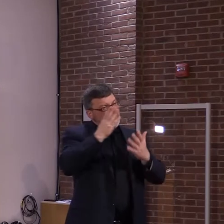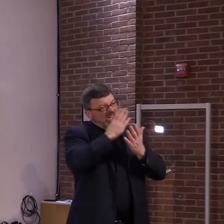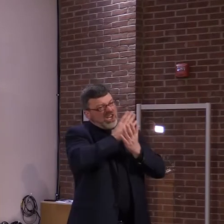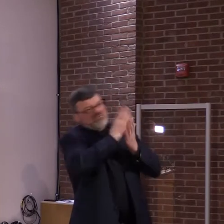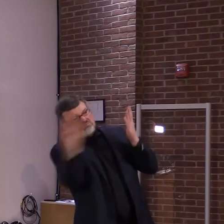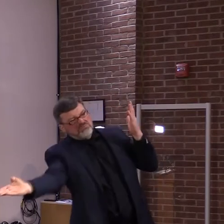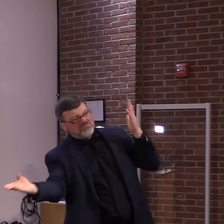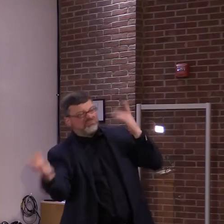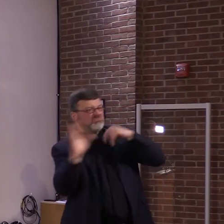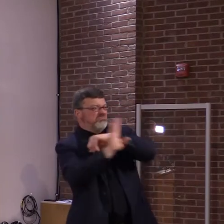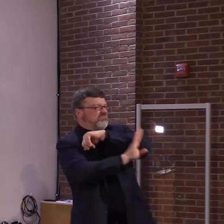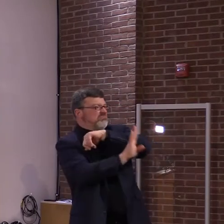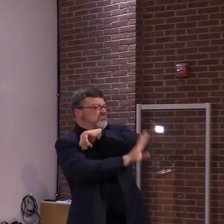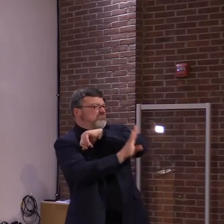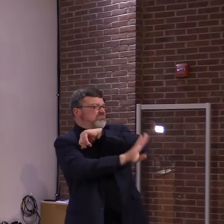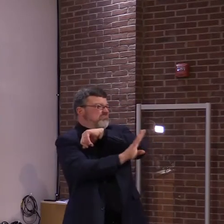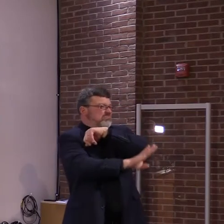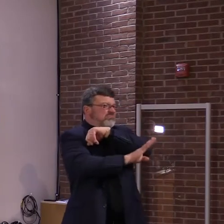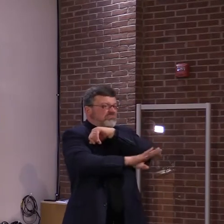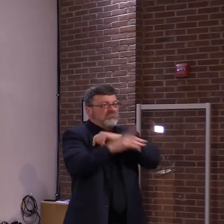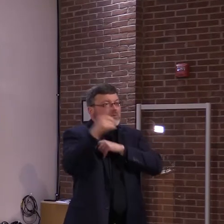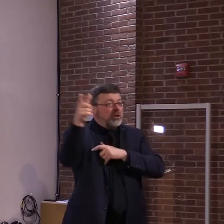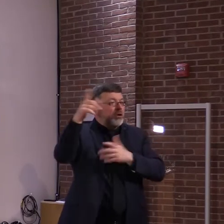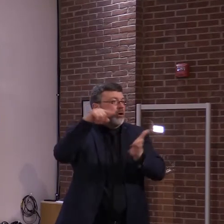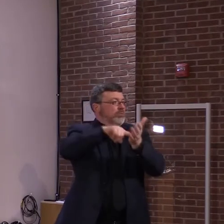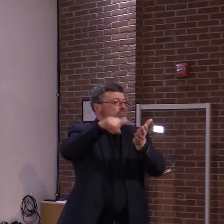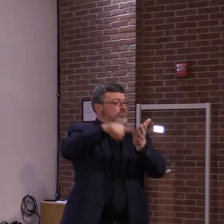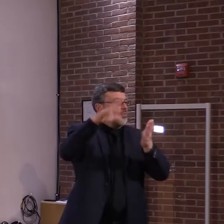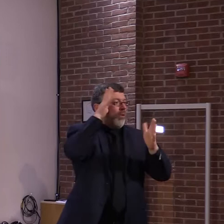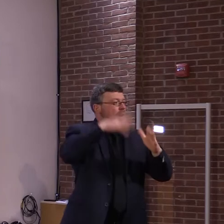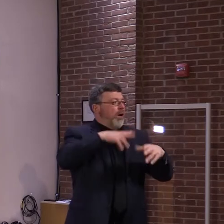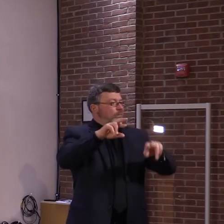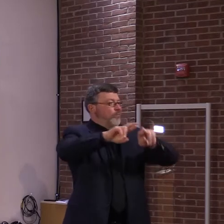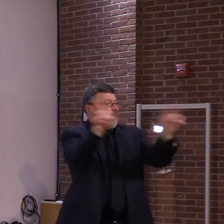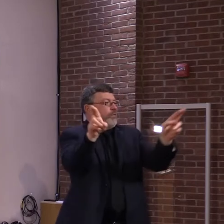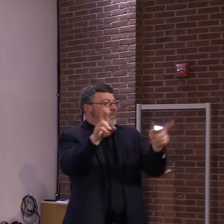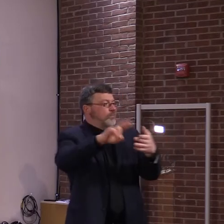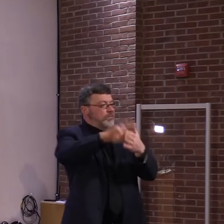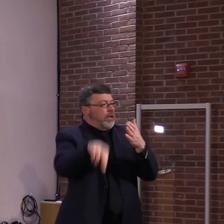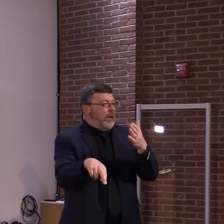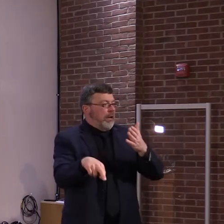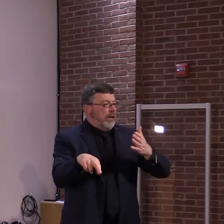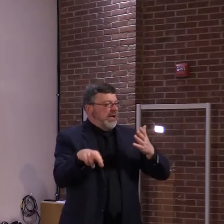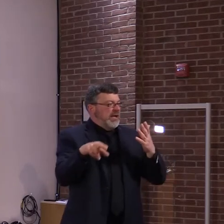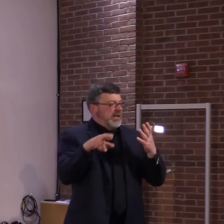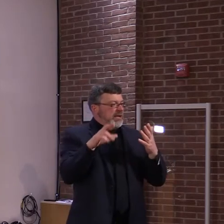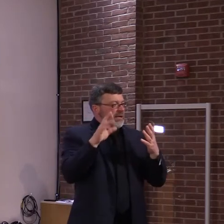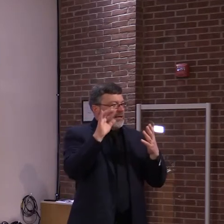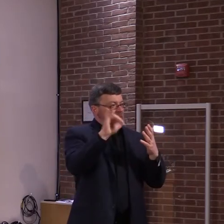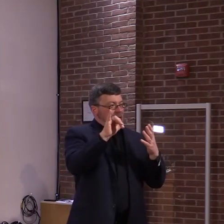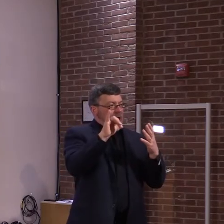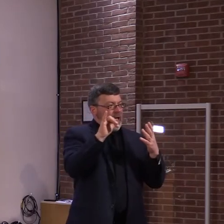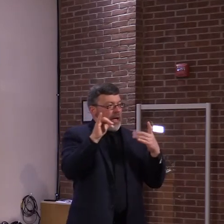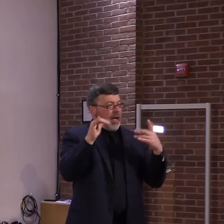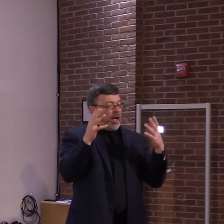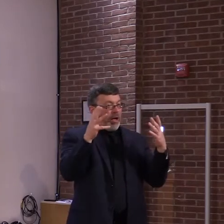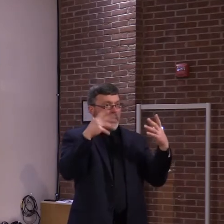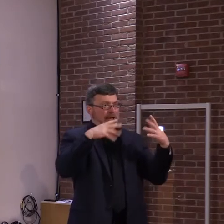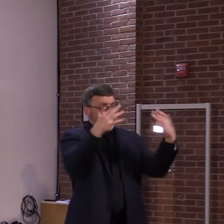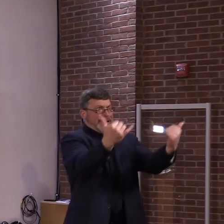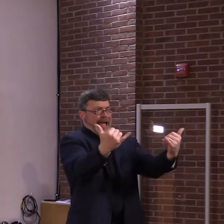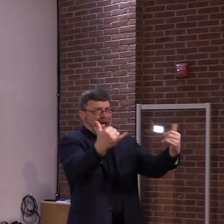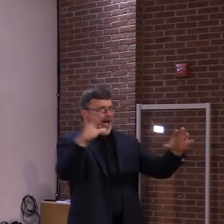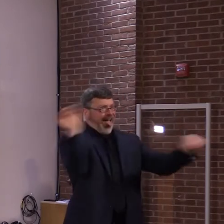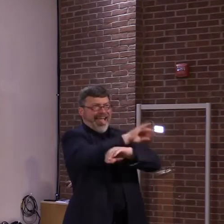than the beginnings of answers to these questions, but it's a little premature for anyone to start mixing and matching and experimenting